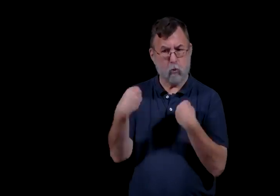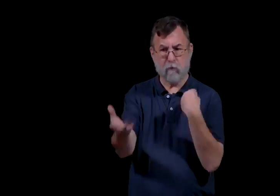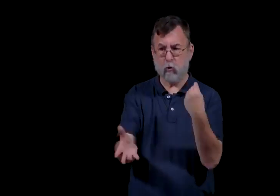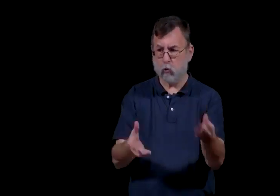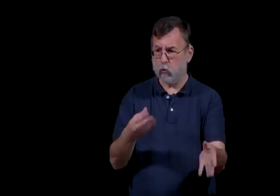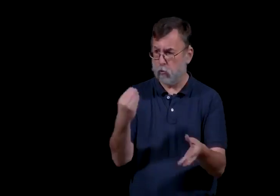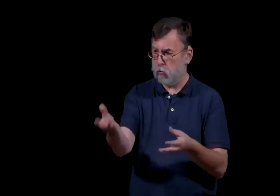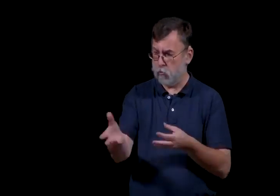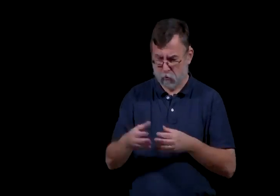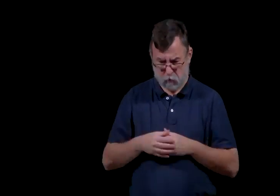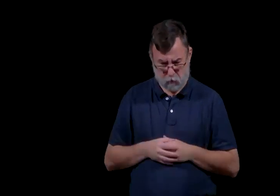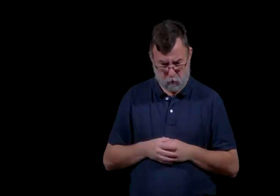provision,